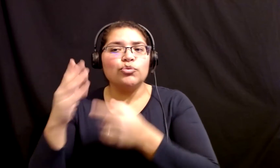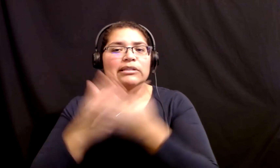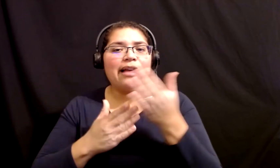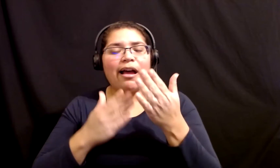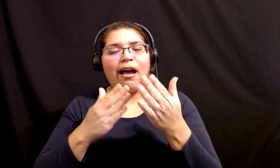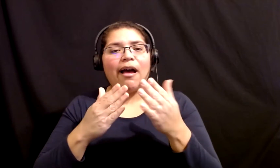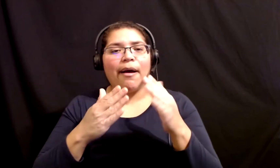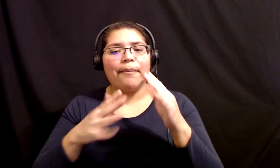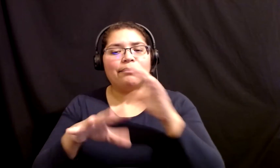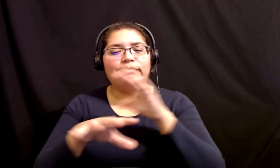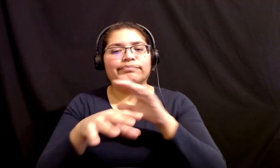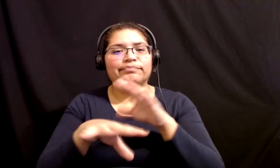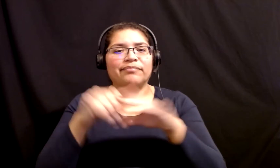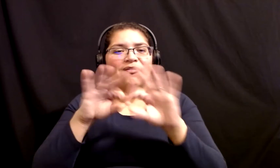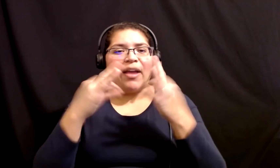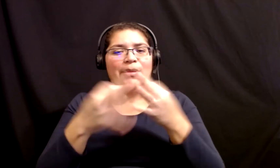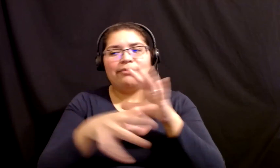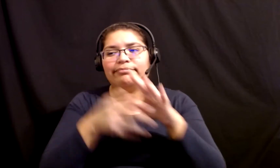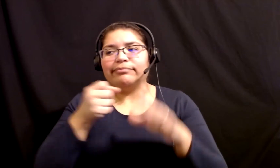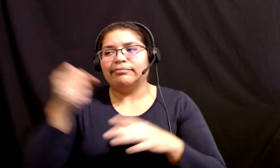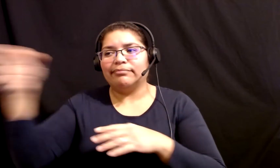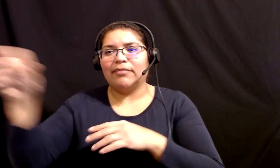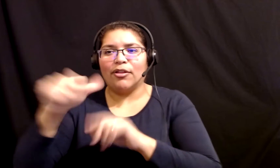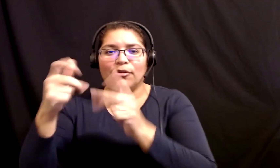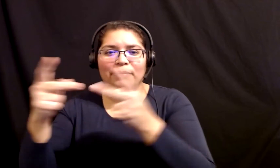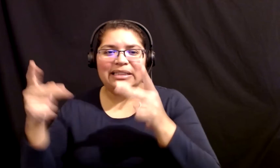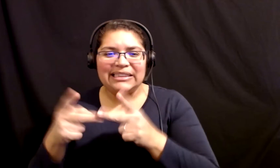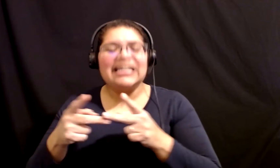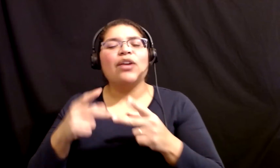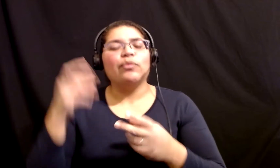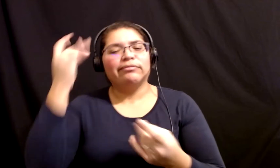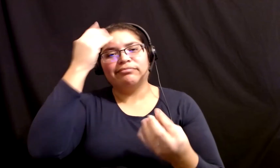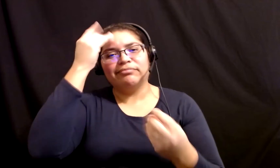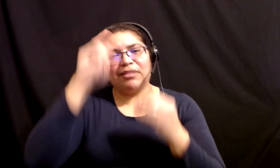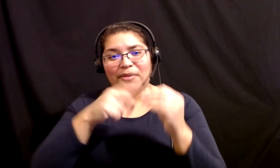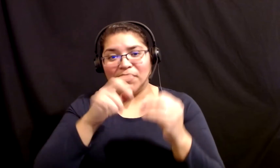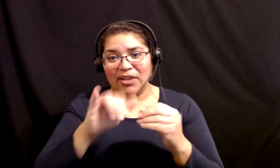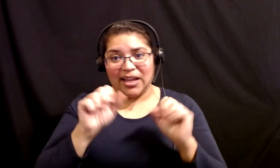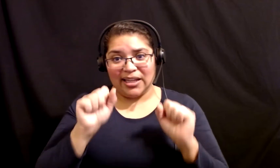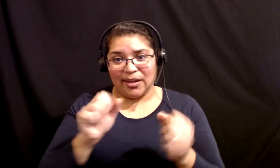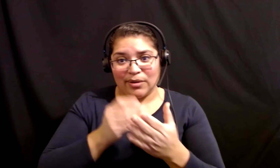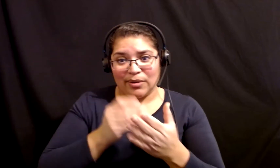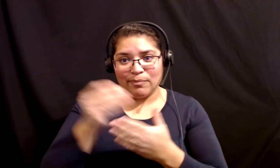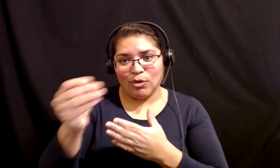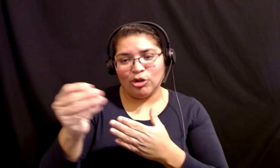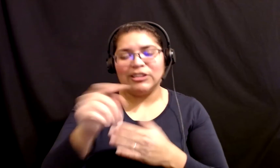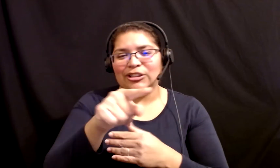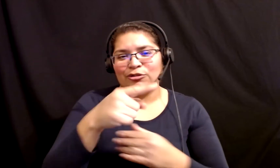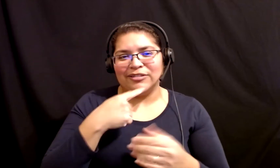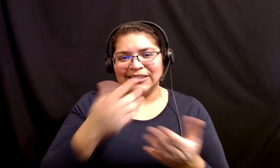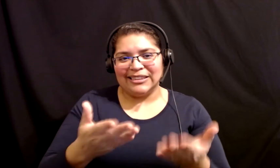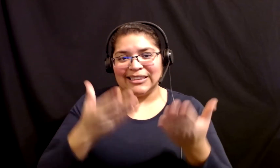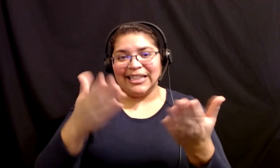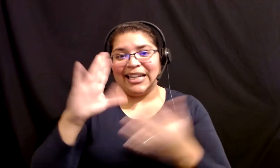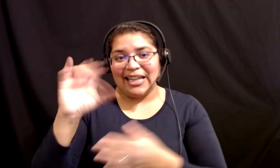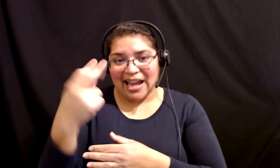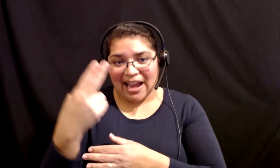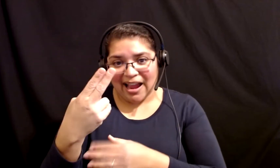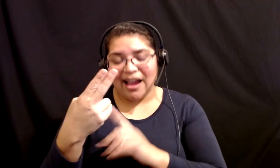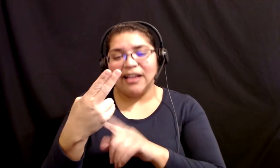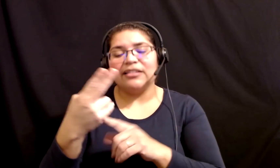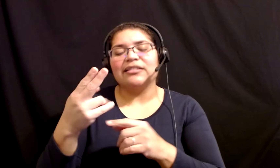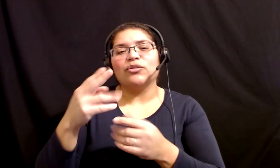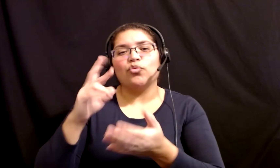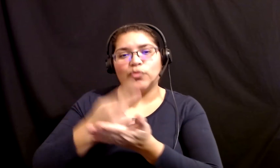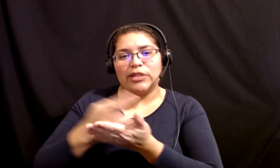displacement. So I think the structure of that, we just need to be thoughtful about, like, could we purchase it, like you suggest, with cash resources that